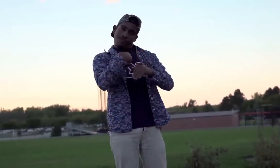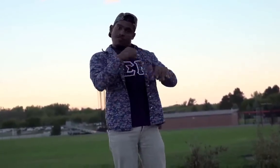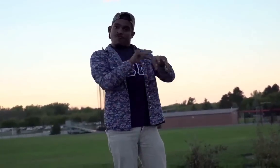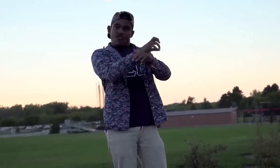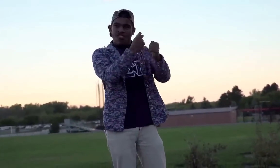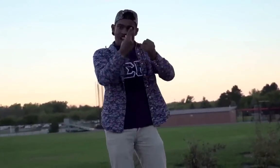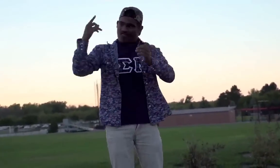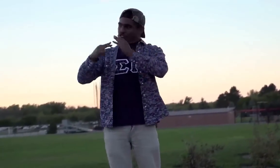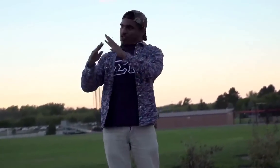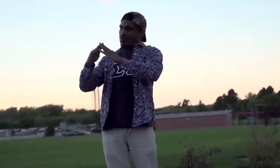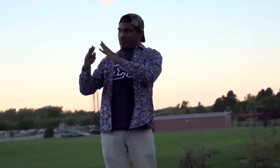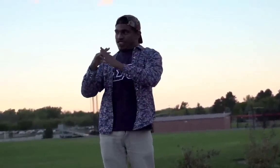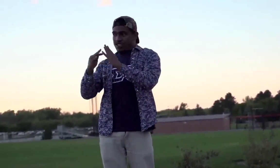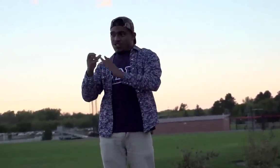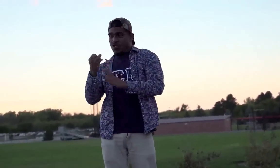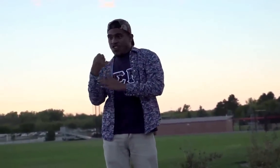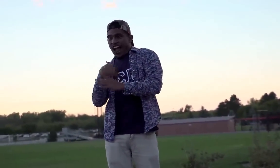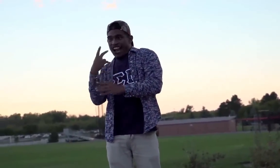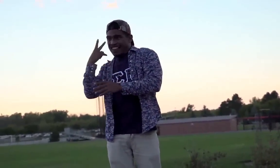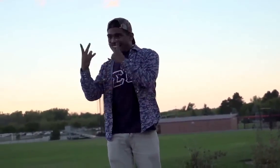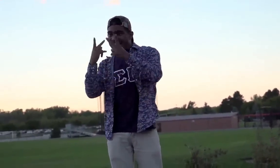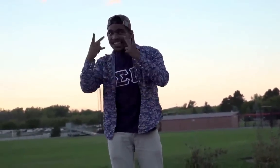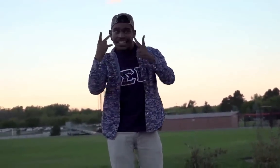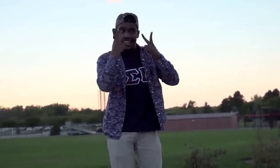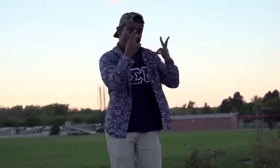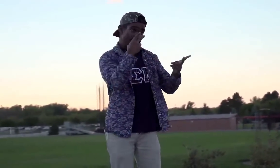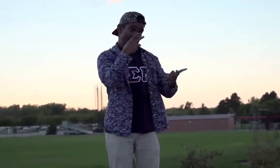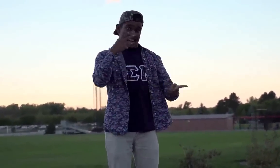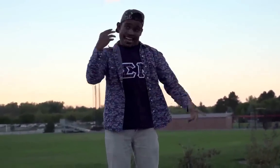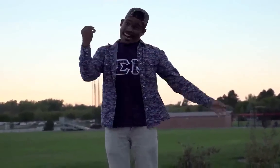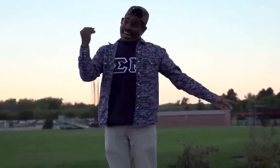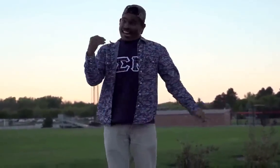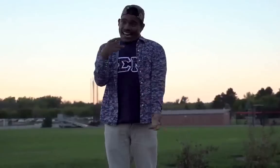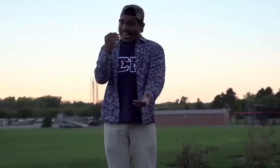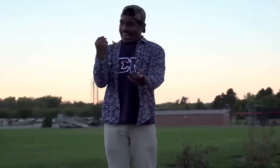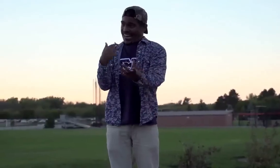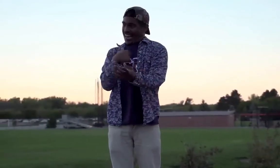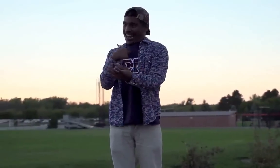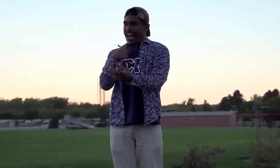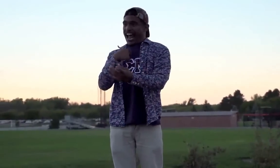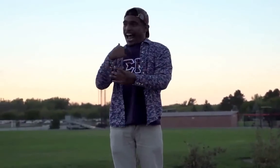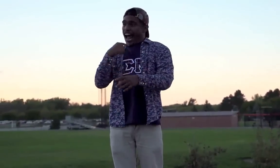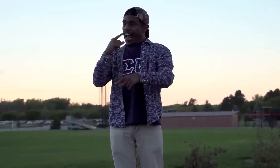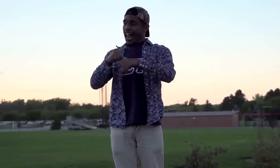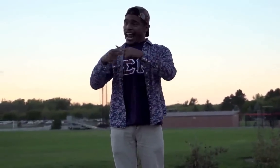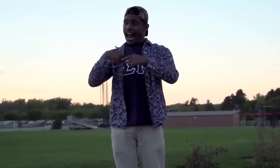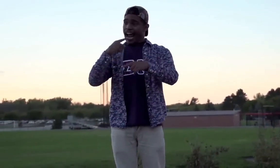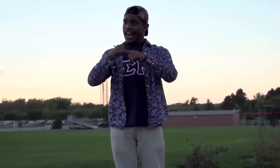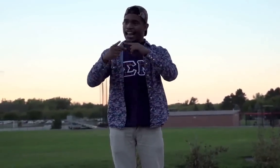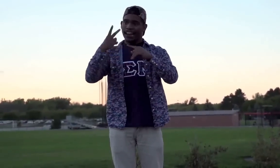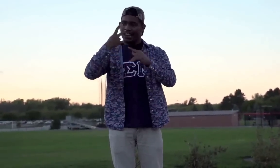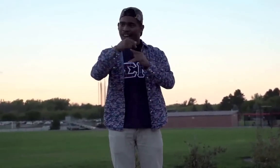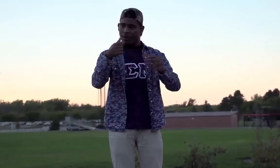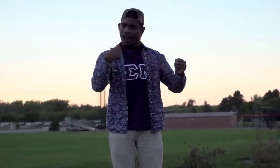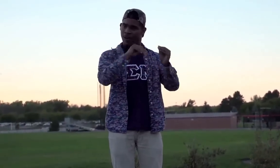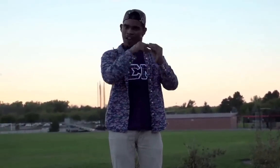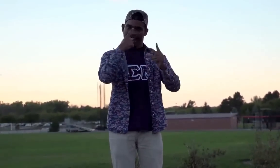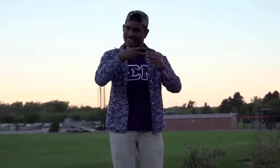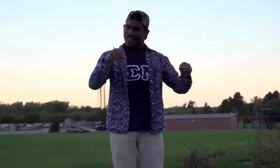And he influenced me, and I know he influenced everyone in this community, everyone that I'm seeing here tonight.